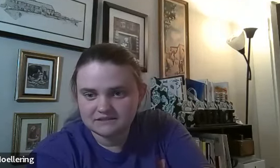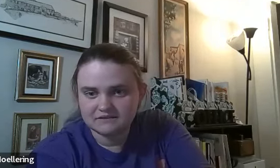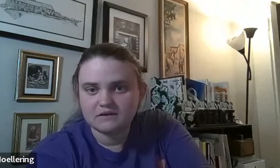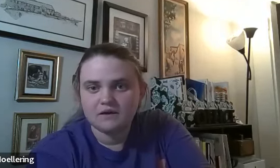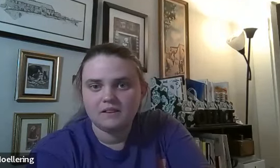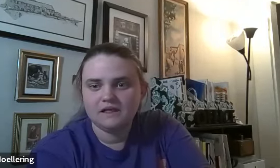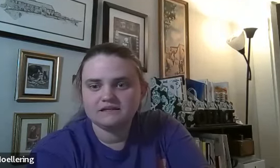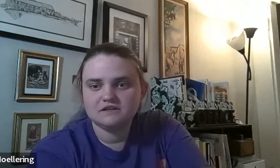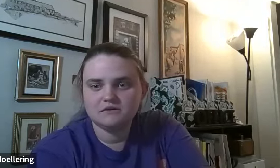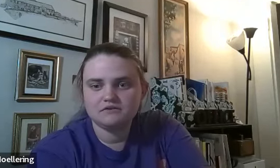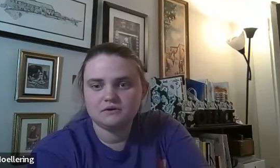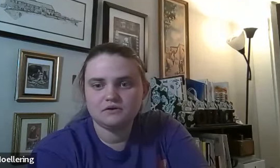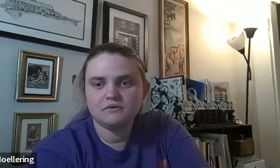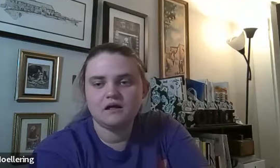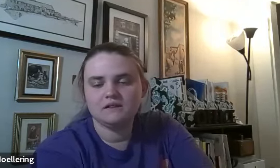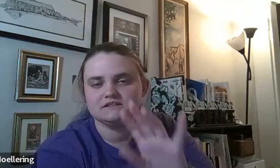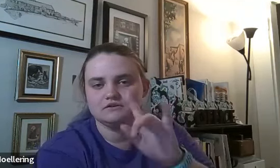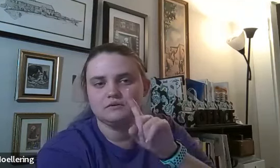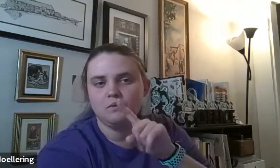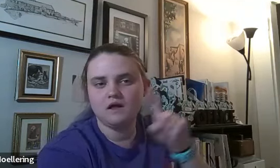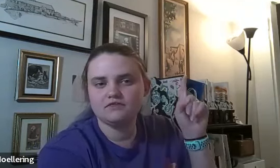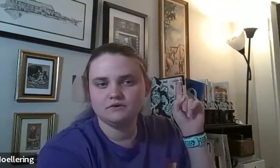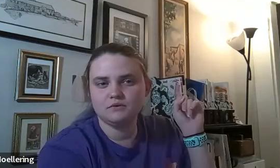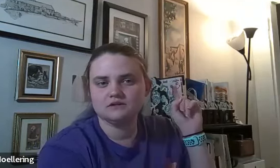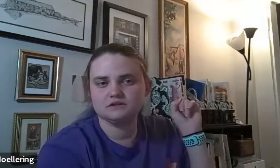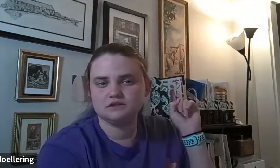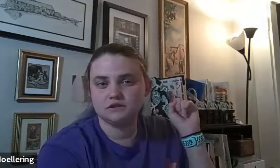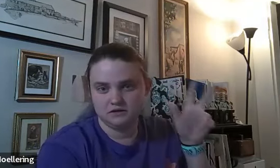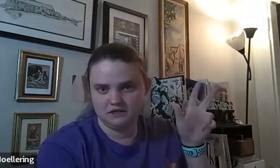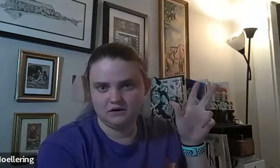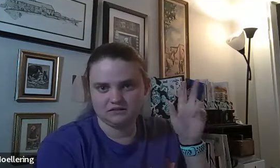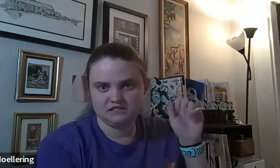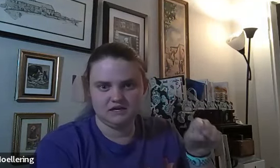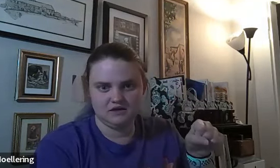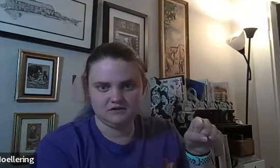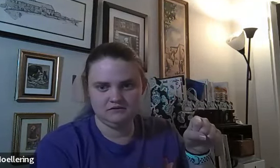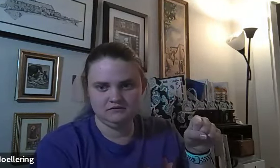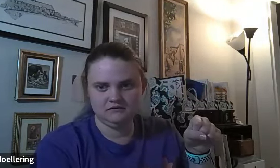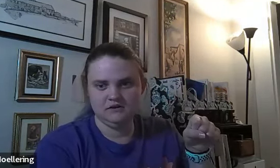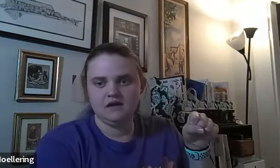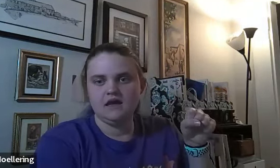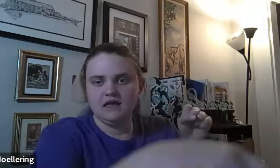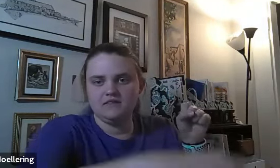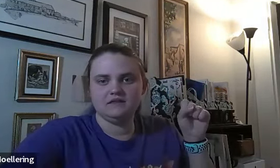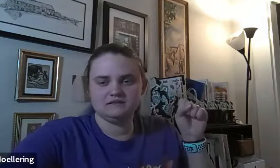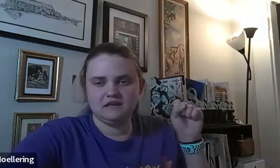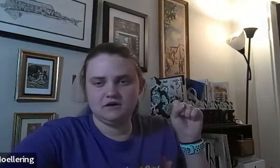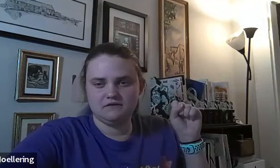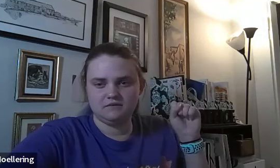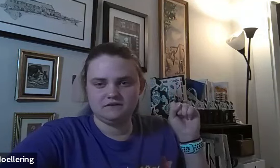Yes. Let's go through 1 through 30 all together and then see how everyone feels